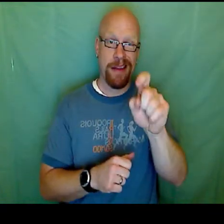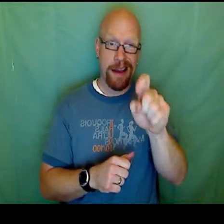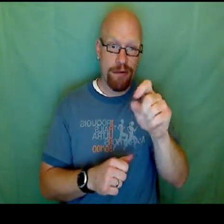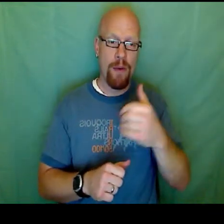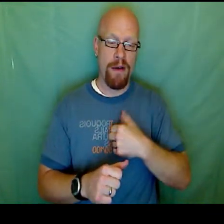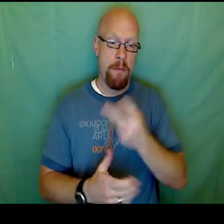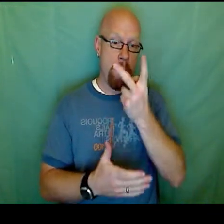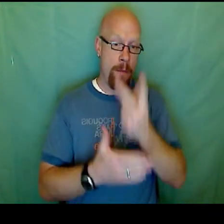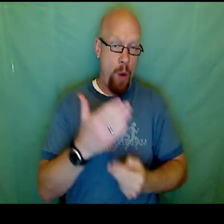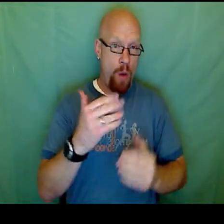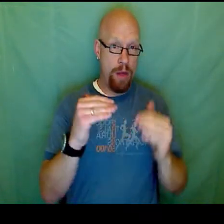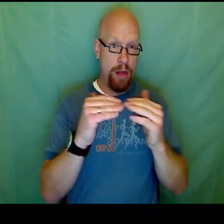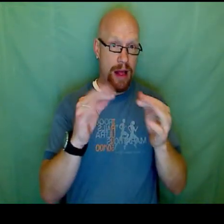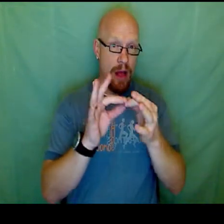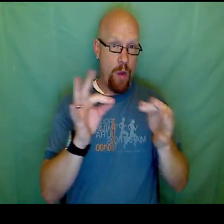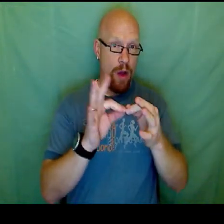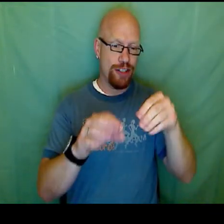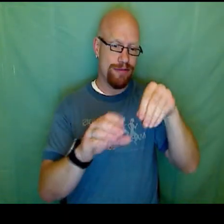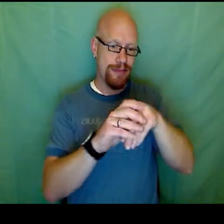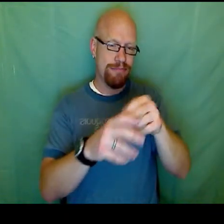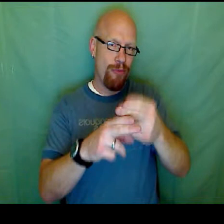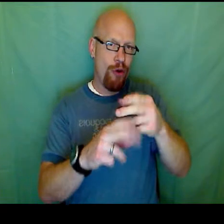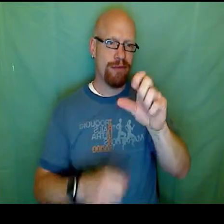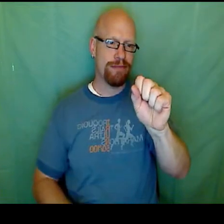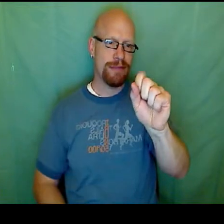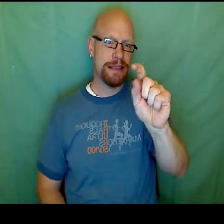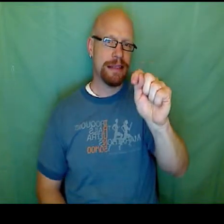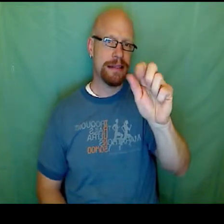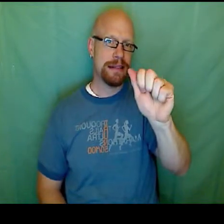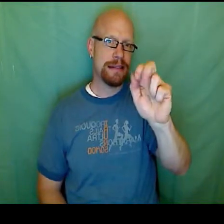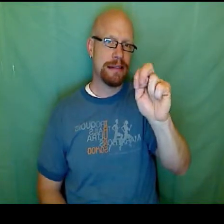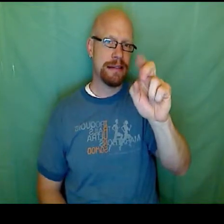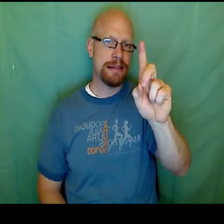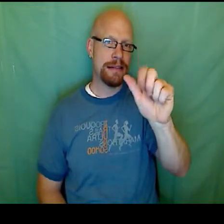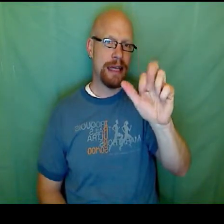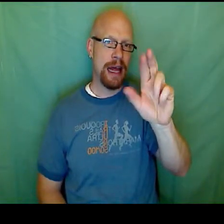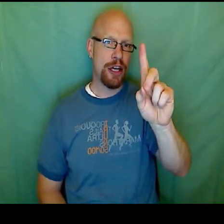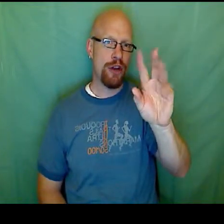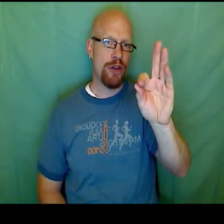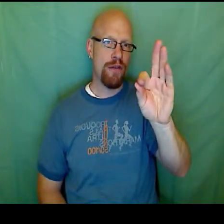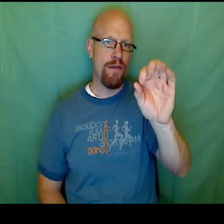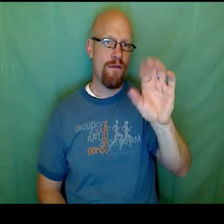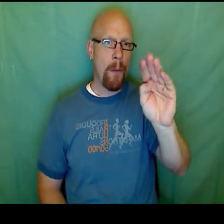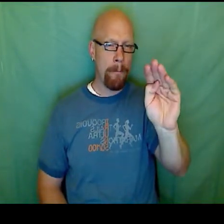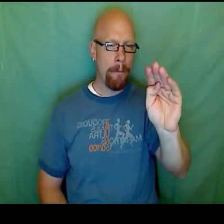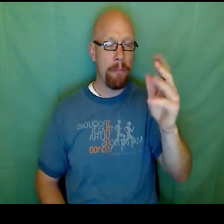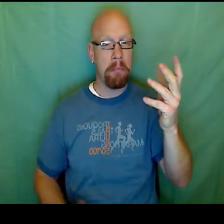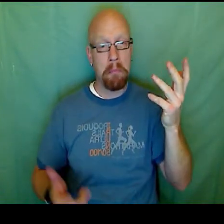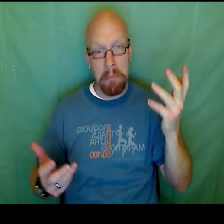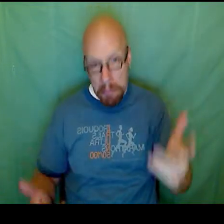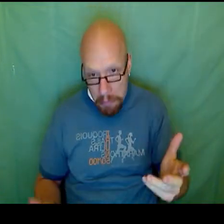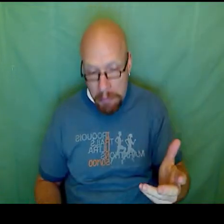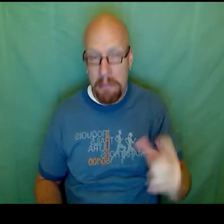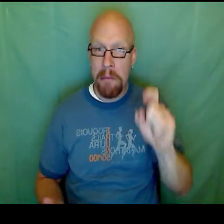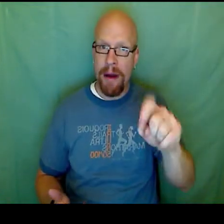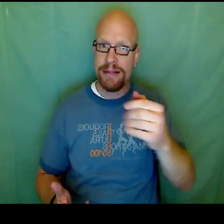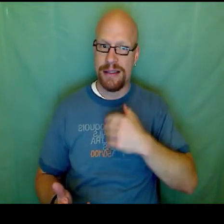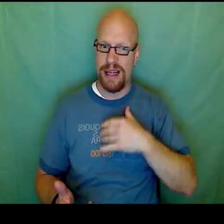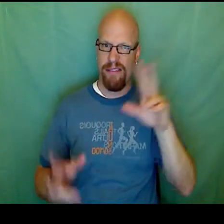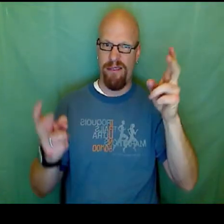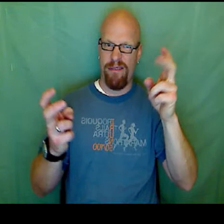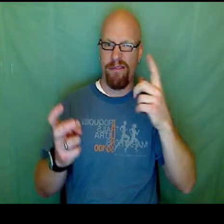Like I said before, addition or elimination method, no matter, we need to have the equations in what we call standard form.